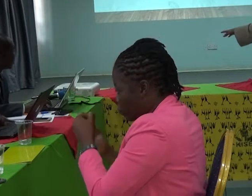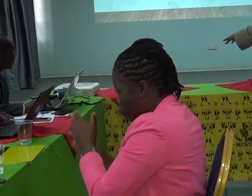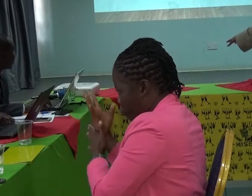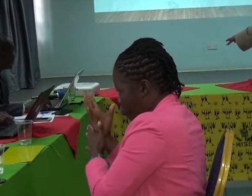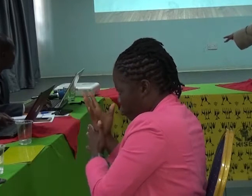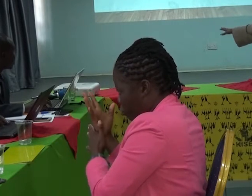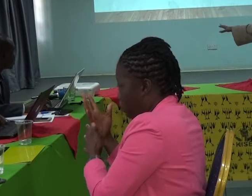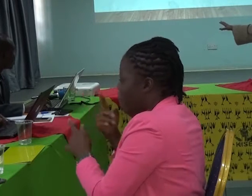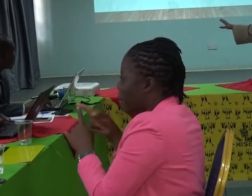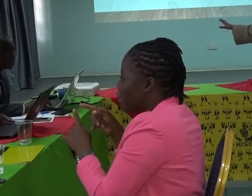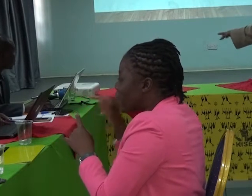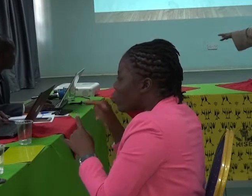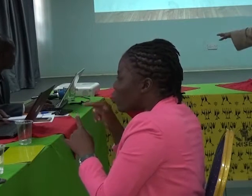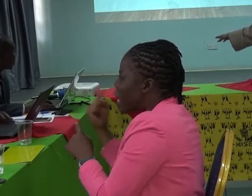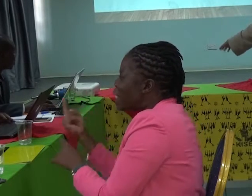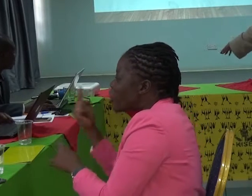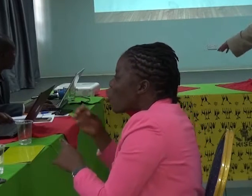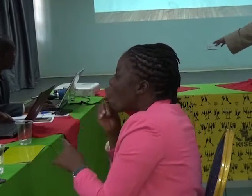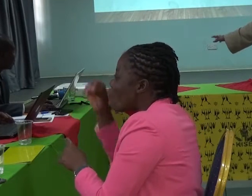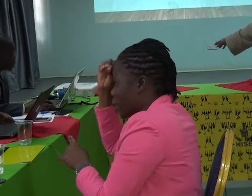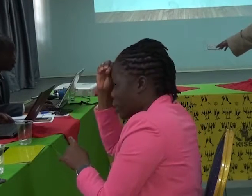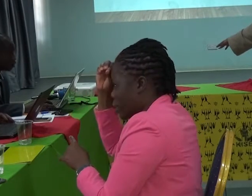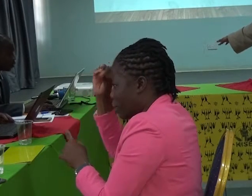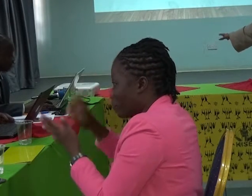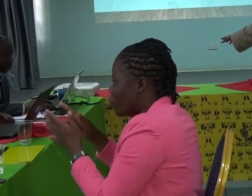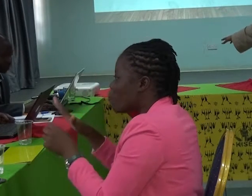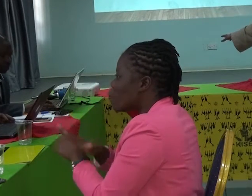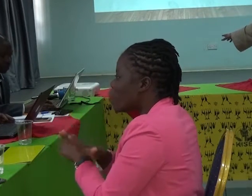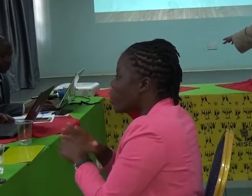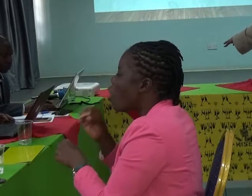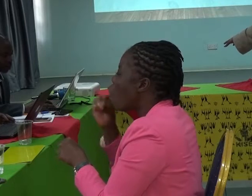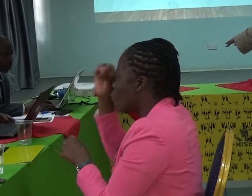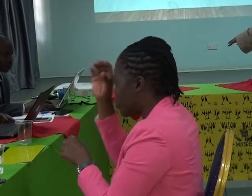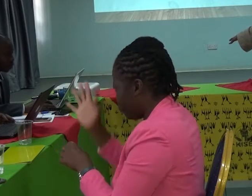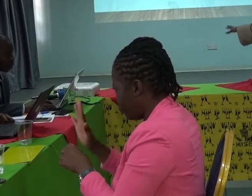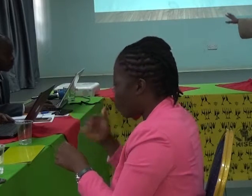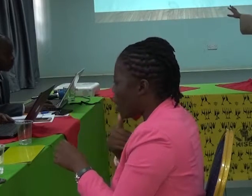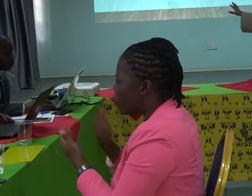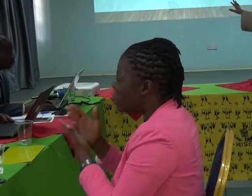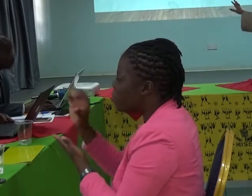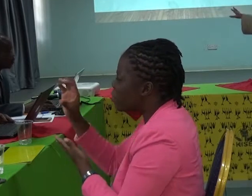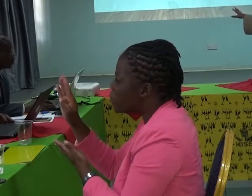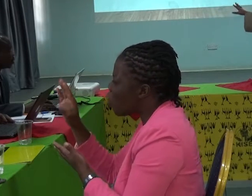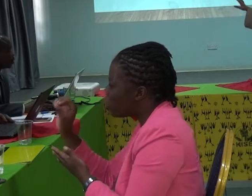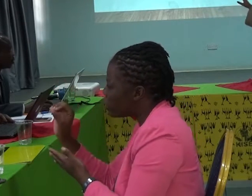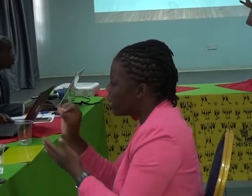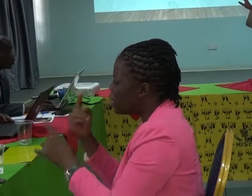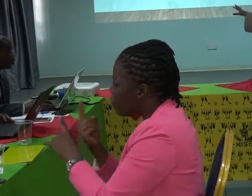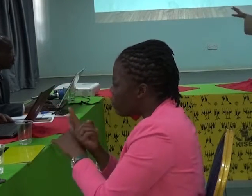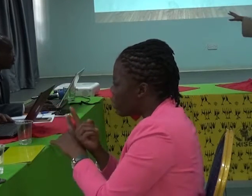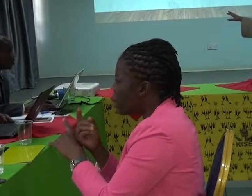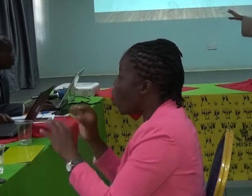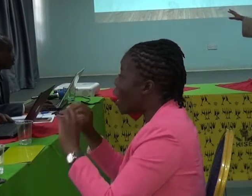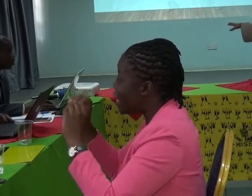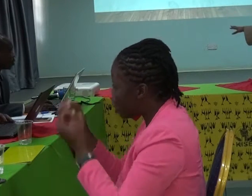2009. And I want to believe that many non-governmental organizations, CBOs and the others, leveraged their programs on